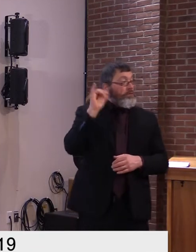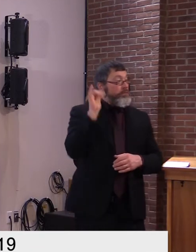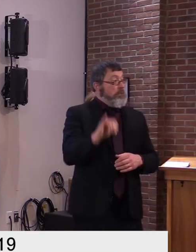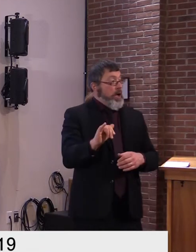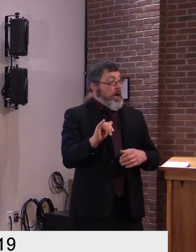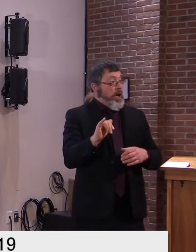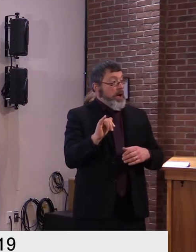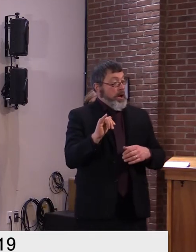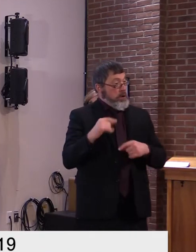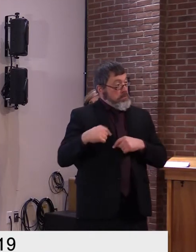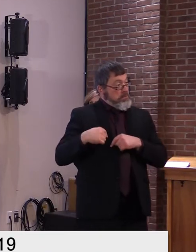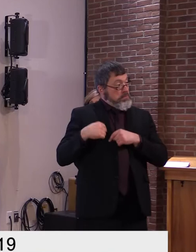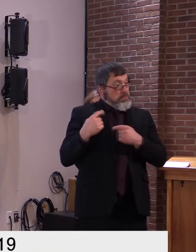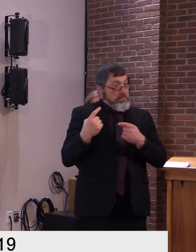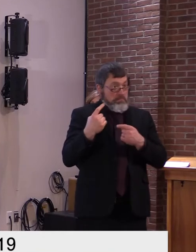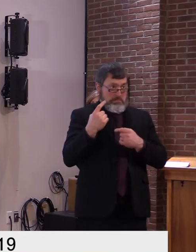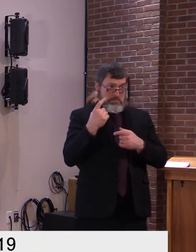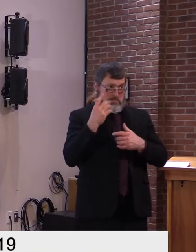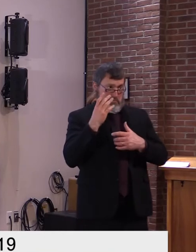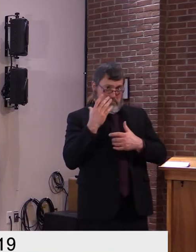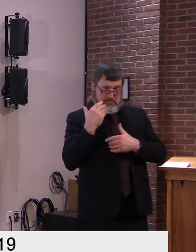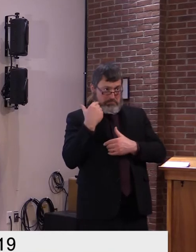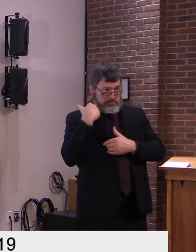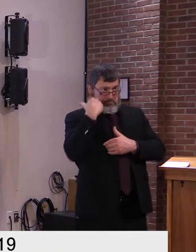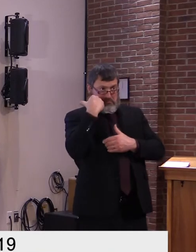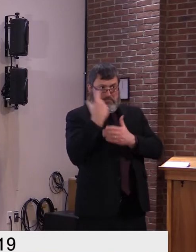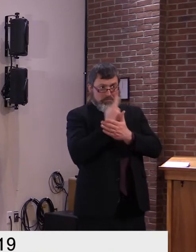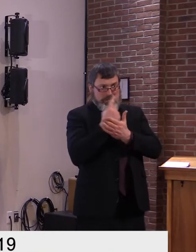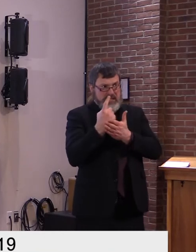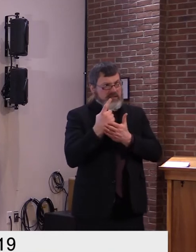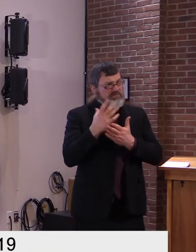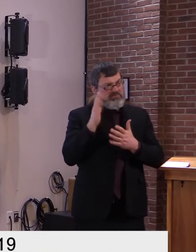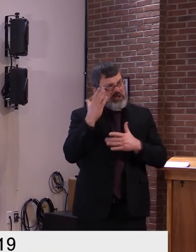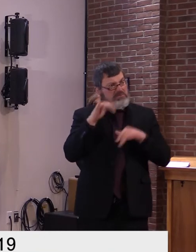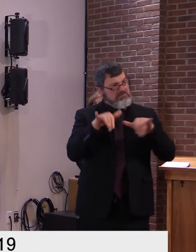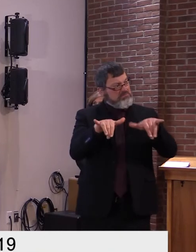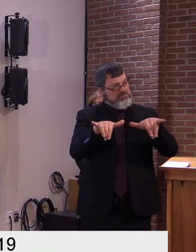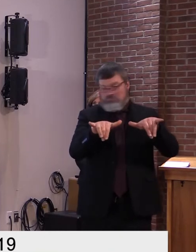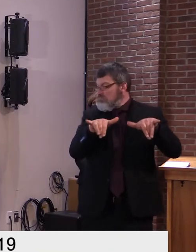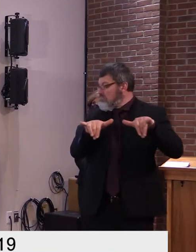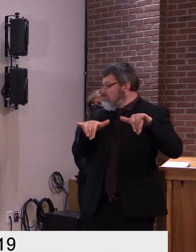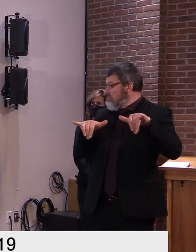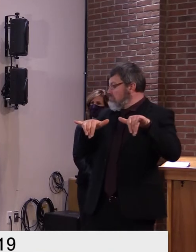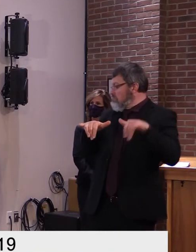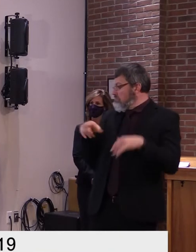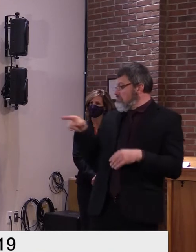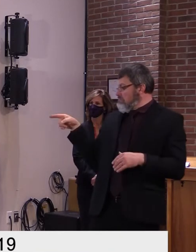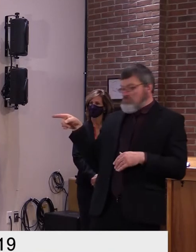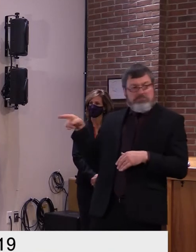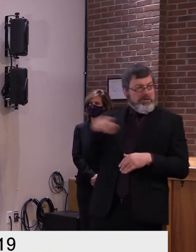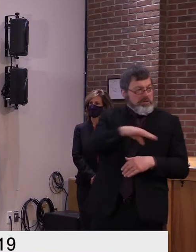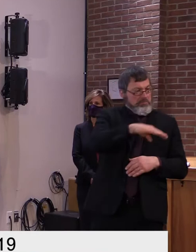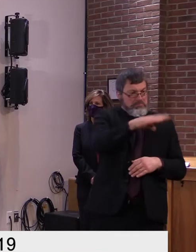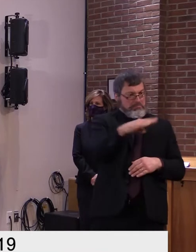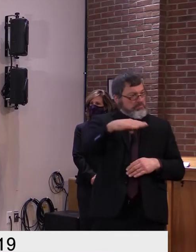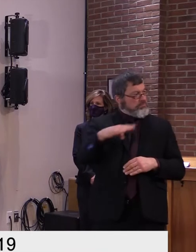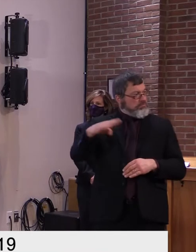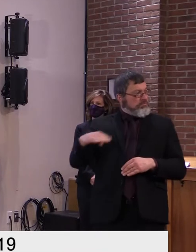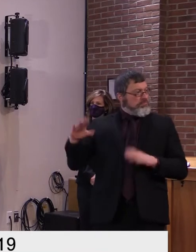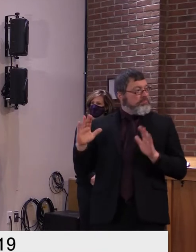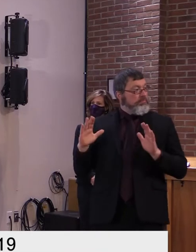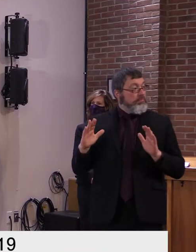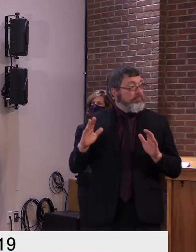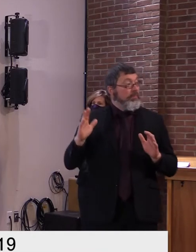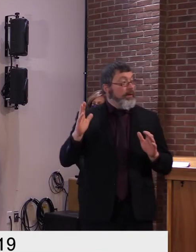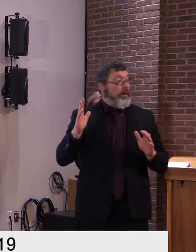lot of fluctuation in the data, as I'm sure you'll notice, and they are settling out at higher levels than we are accustomed to